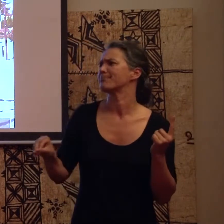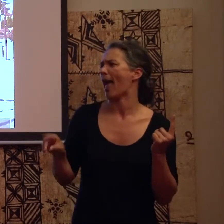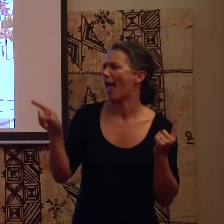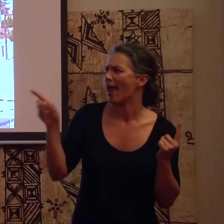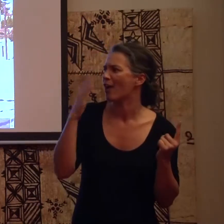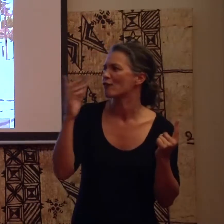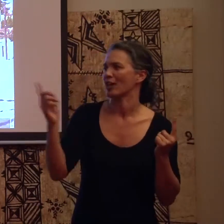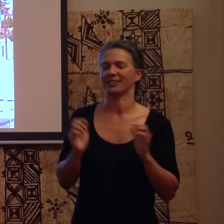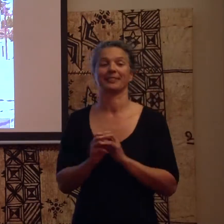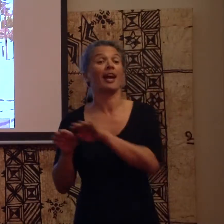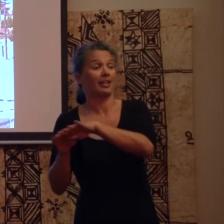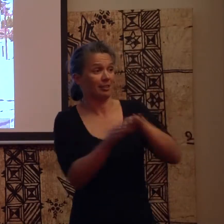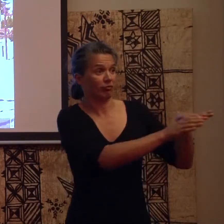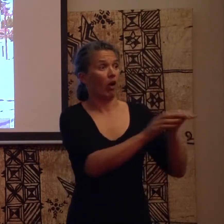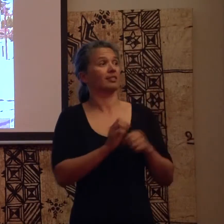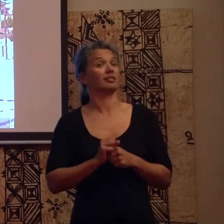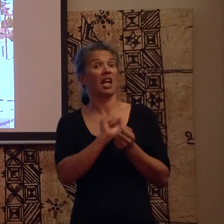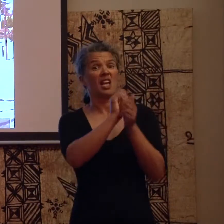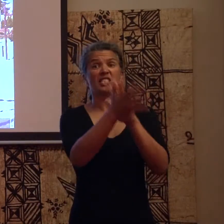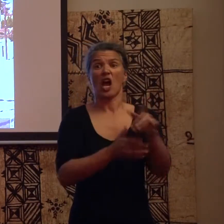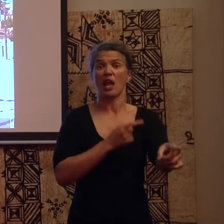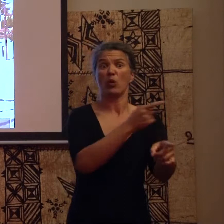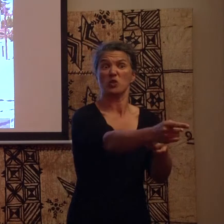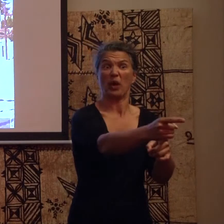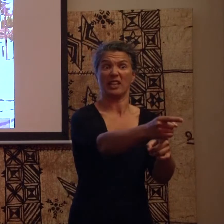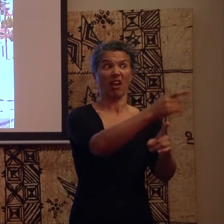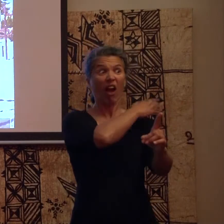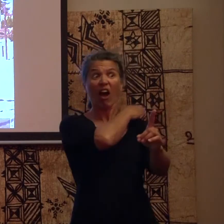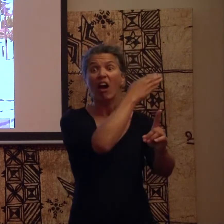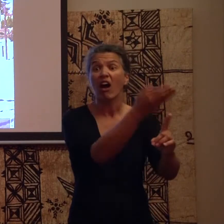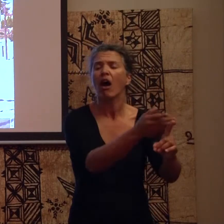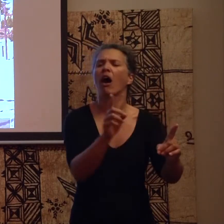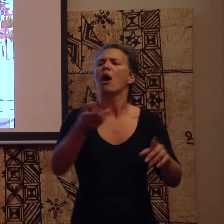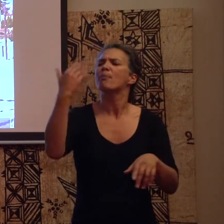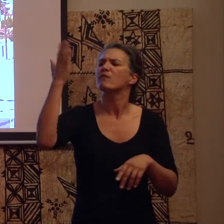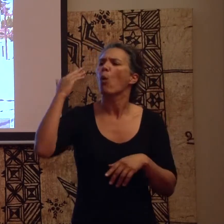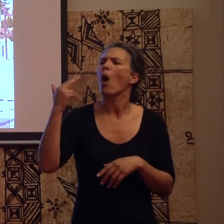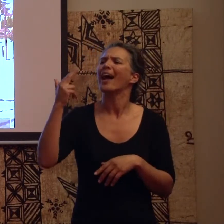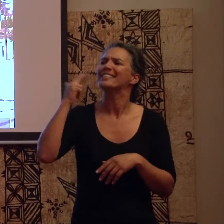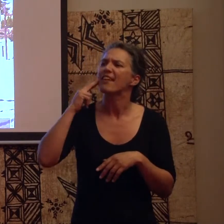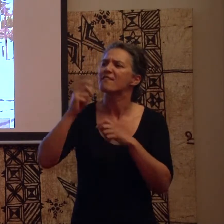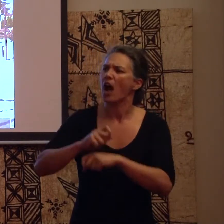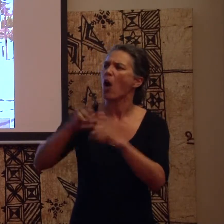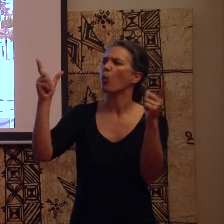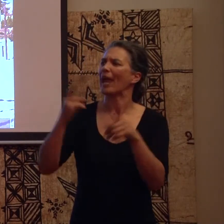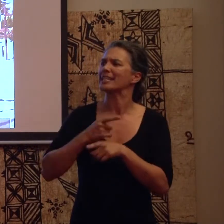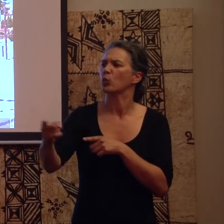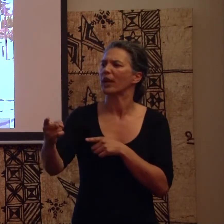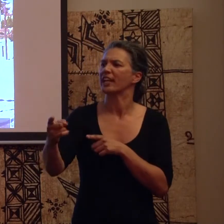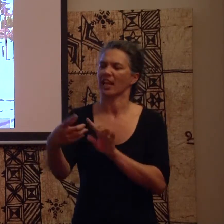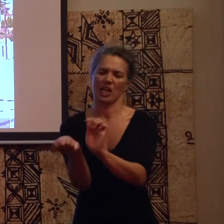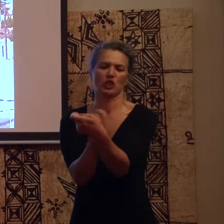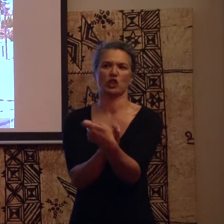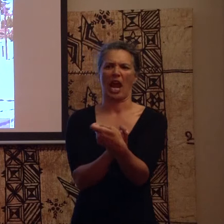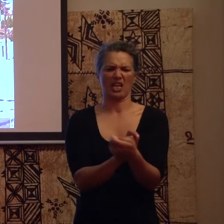So New Zealand Sign Language Week used to be called Deaf Awareness Week, but it's now, as I say, New Zealand Sign Language Week. And the purpose of this